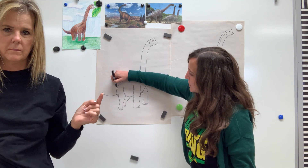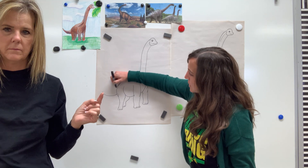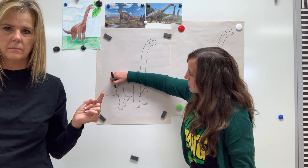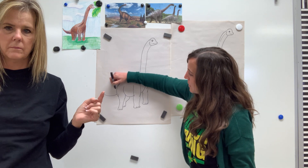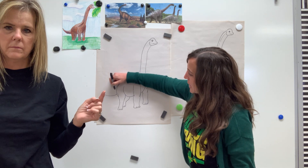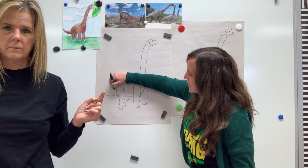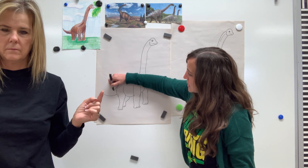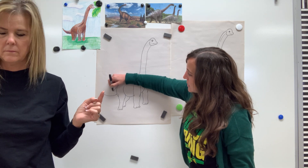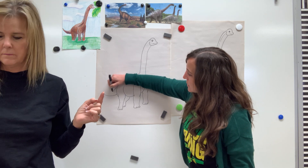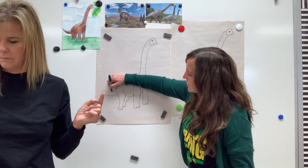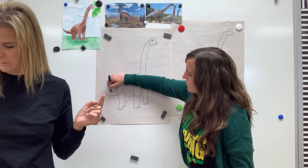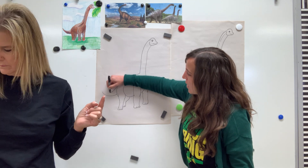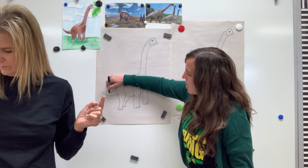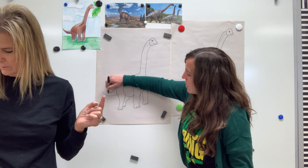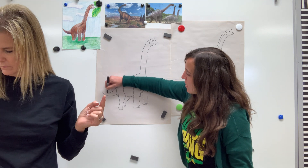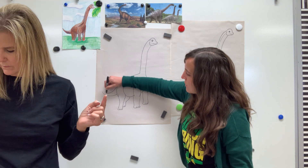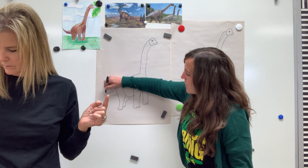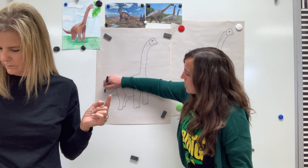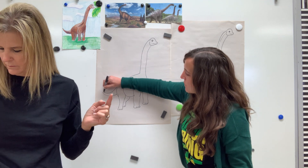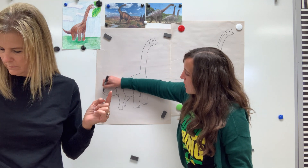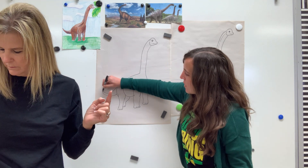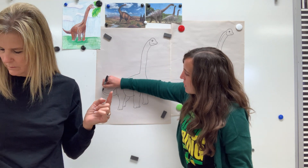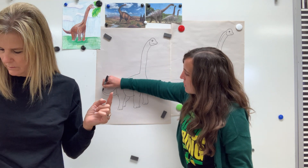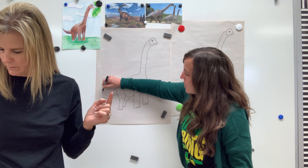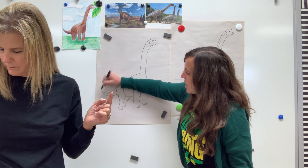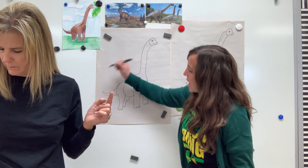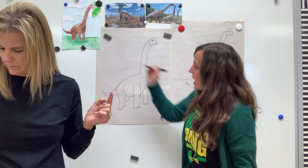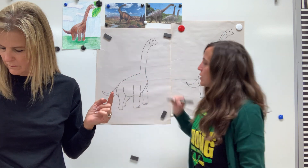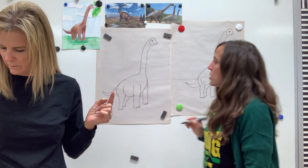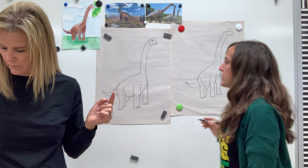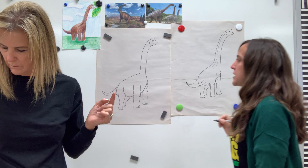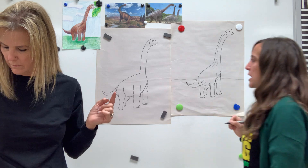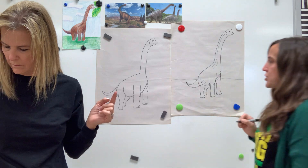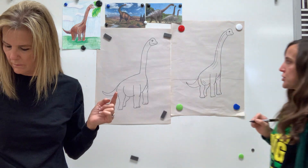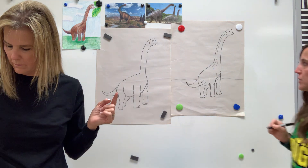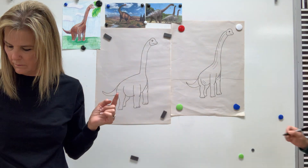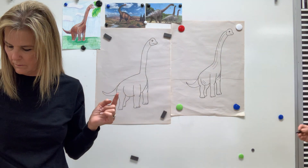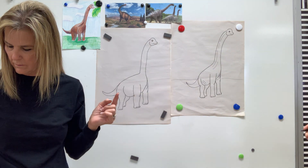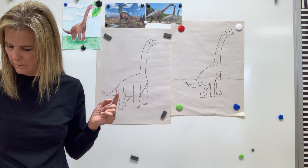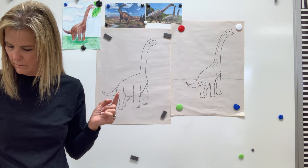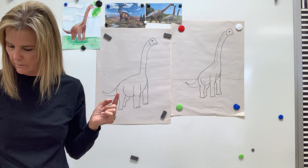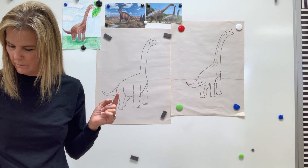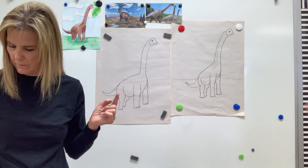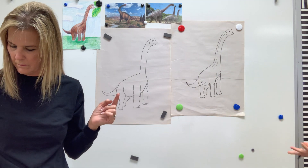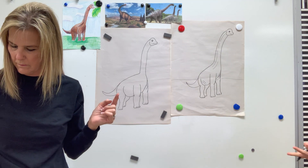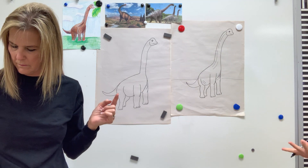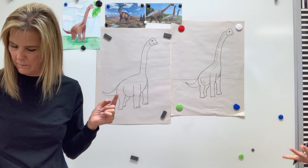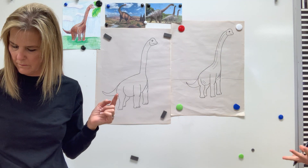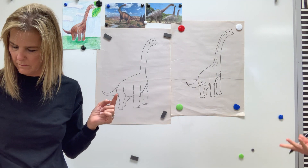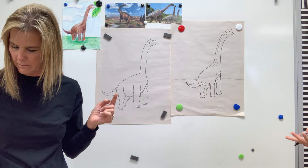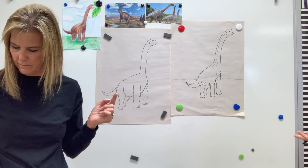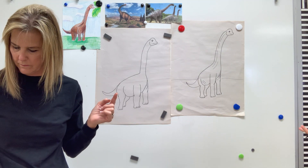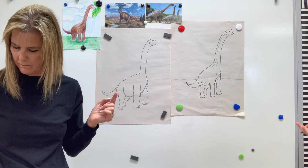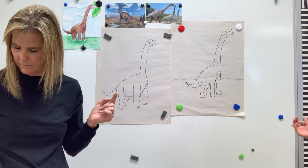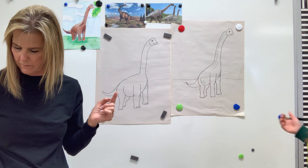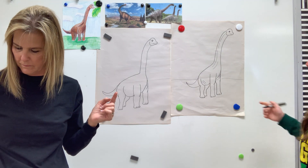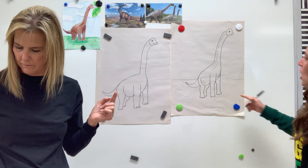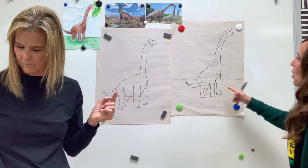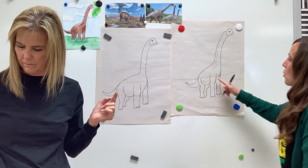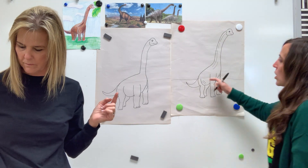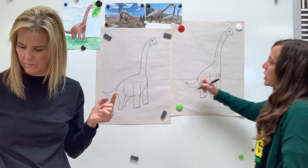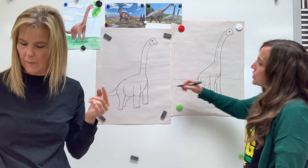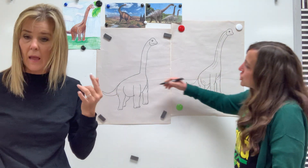and I'm just going to make it follow, follow, follow, and curve and touch, okay? Now, he kind of makes sense, doesn't